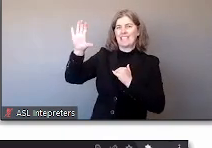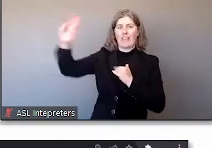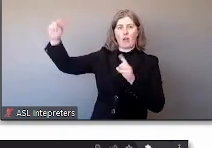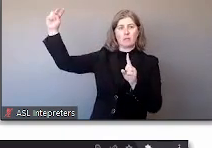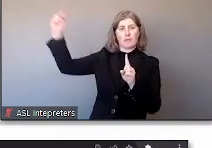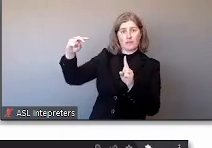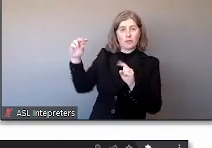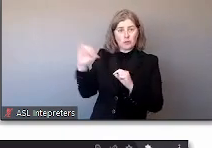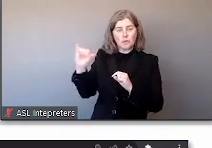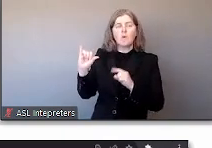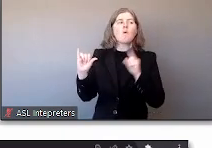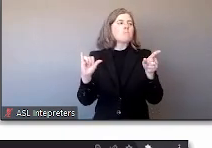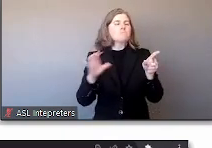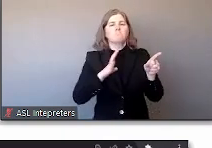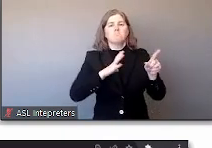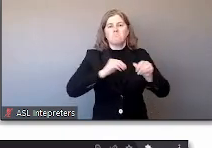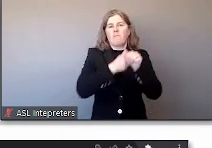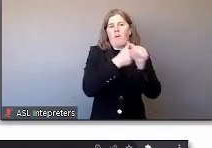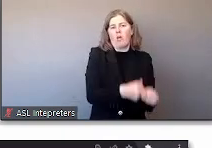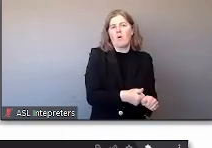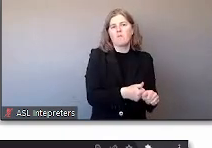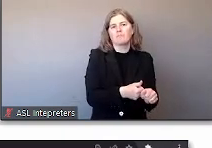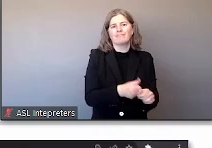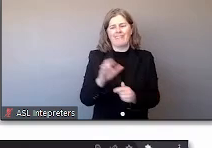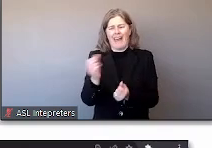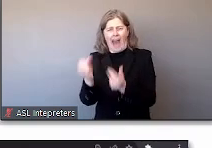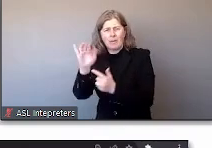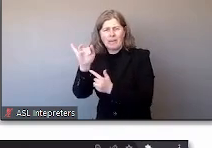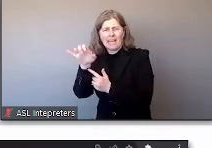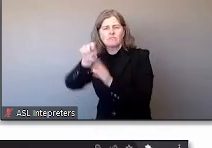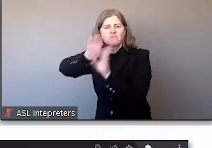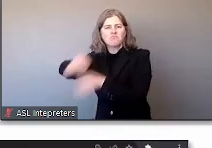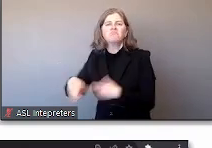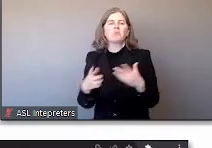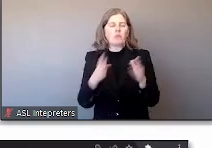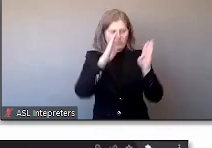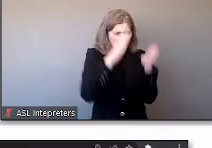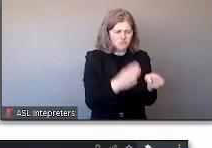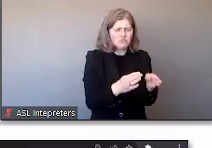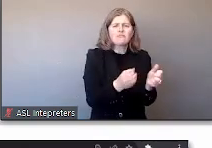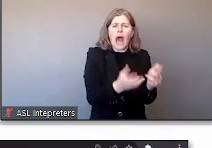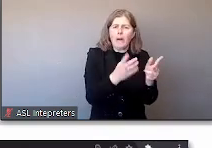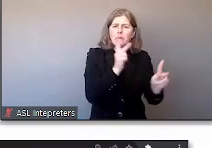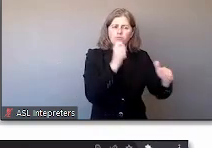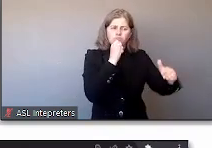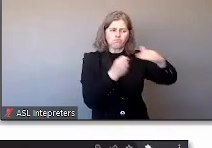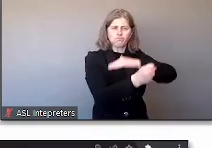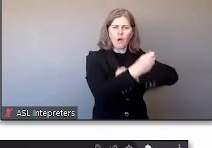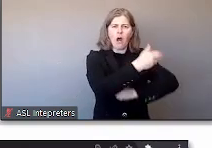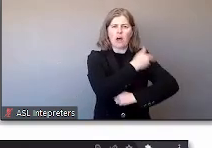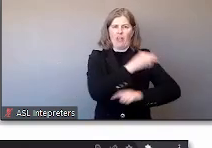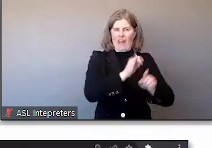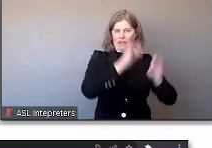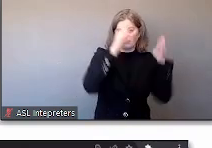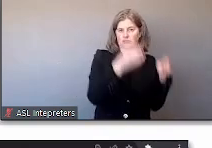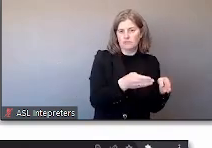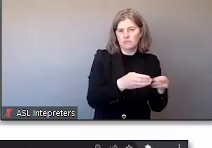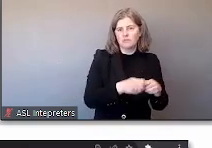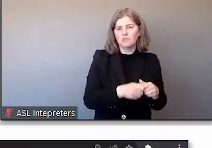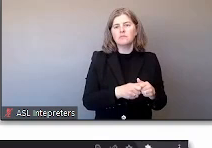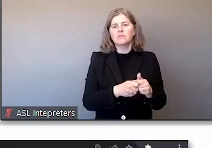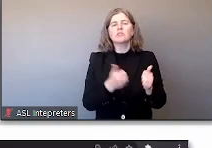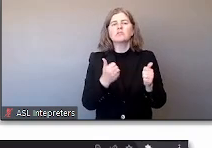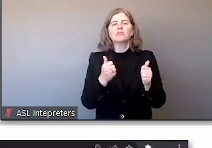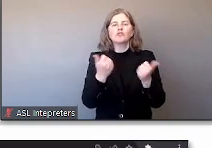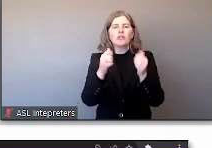new recommendations as well. We're already making that conversion. We're doing the same thing there. And we're also looking at giving you a county